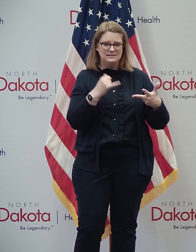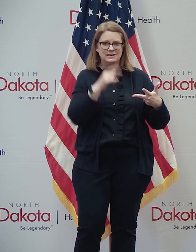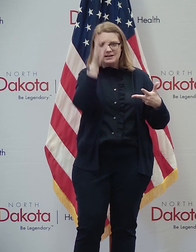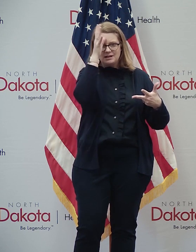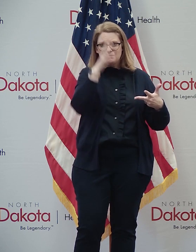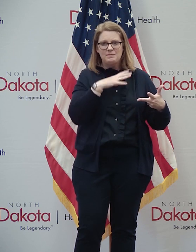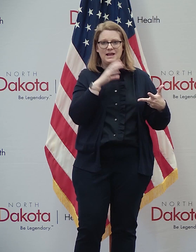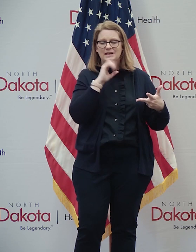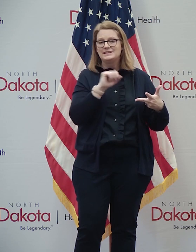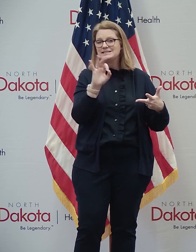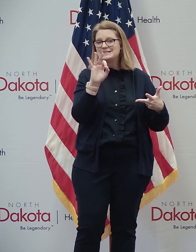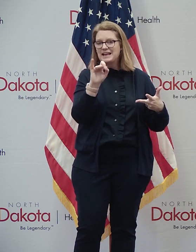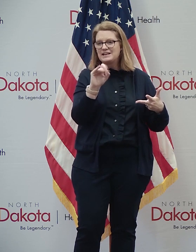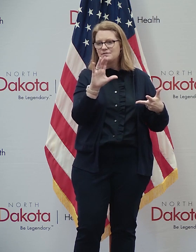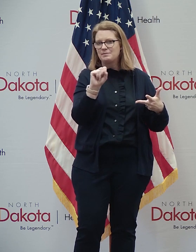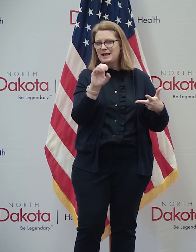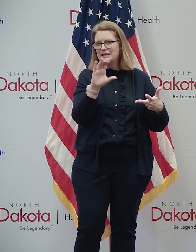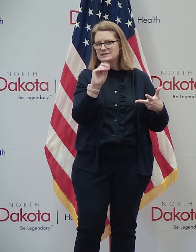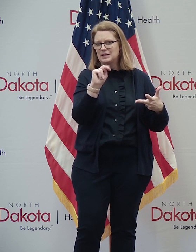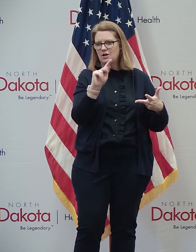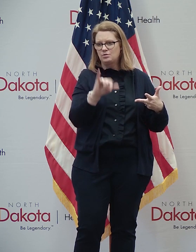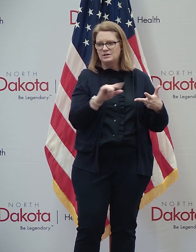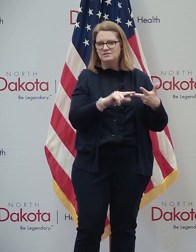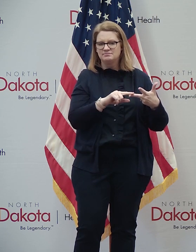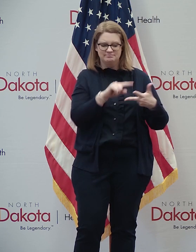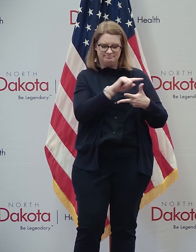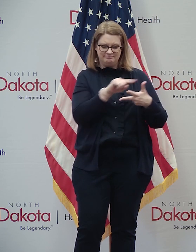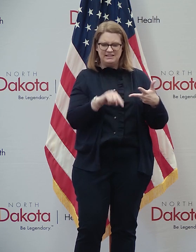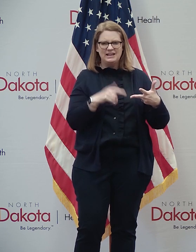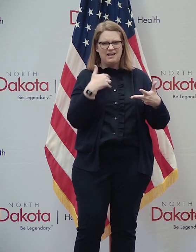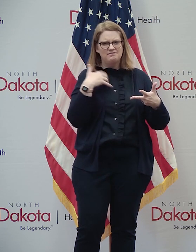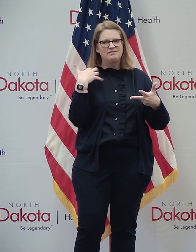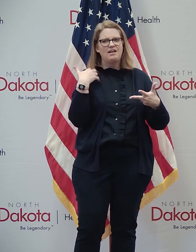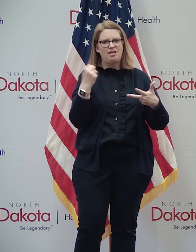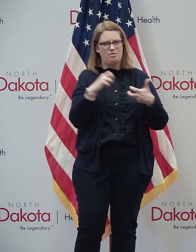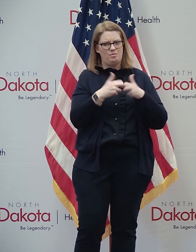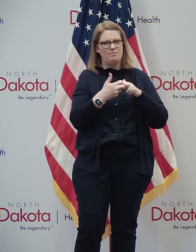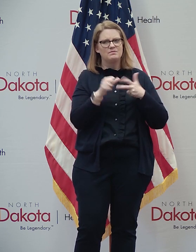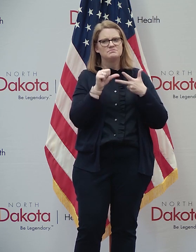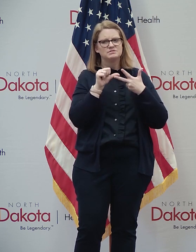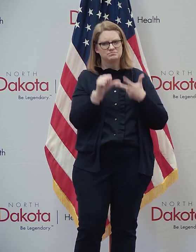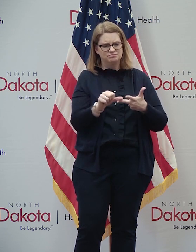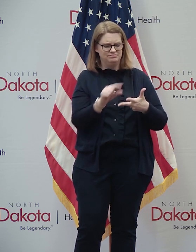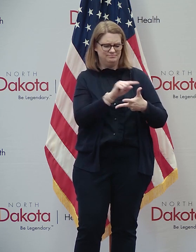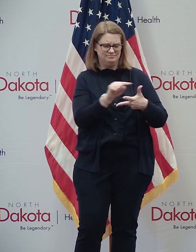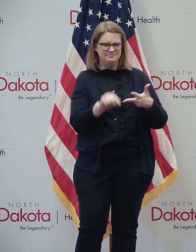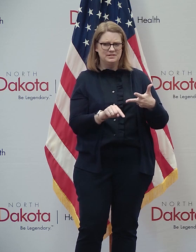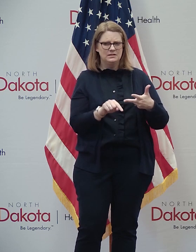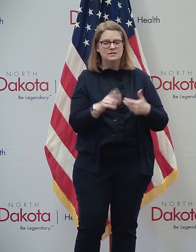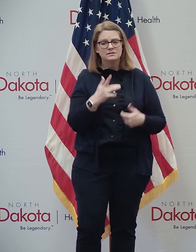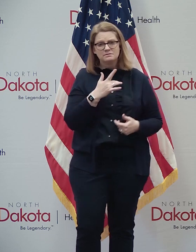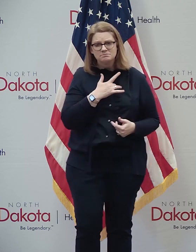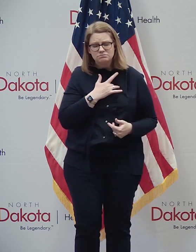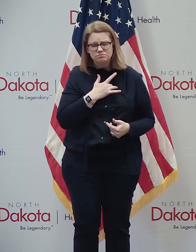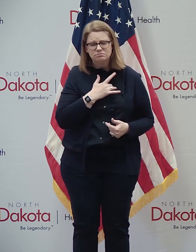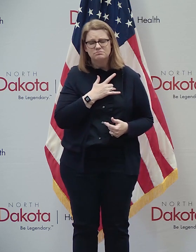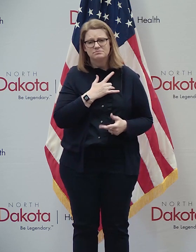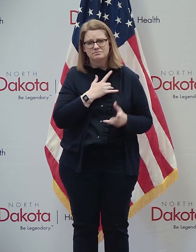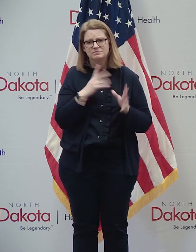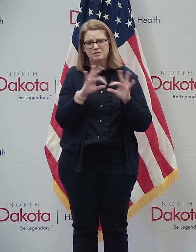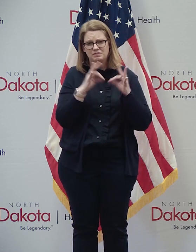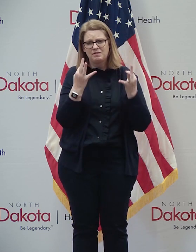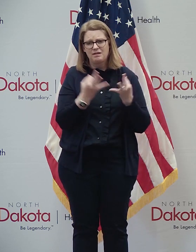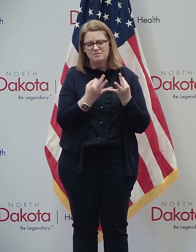his 90s from Cass County. All had underlying health conditions. And our hearts go out, of course, to those loved ones